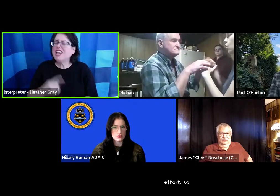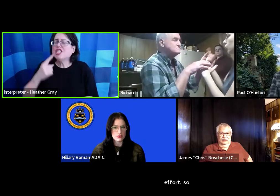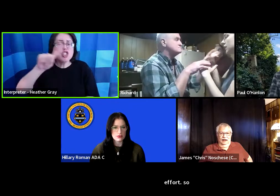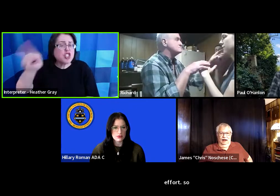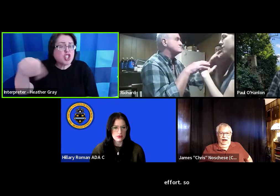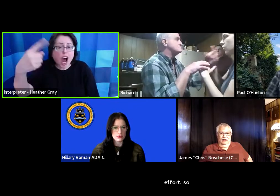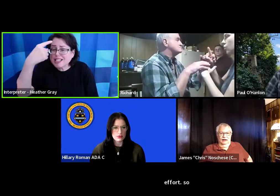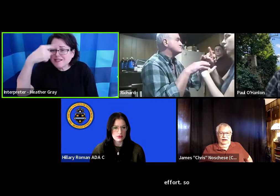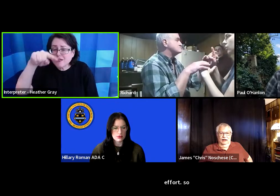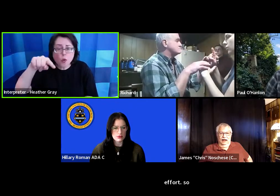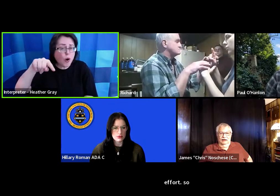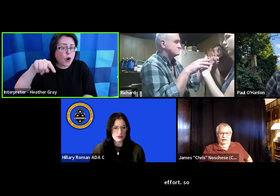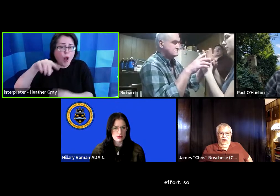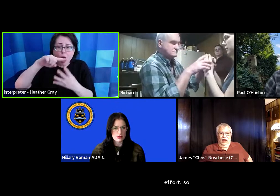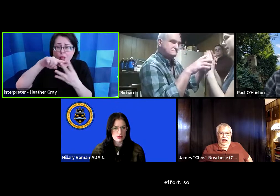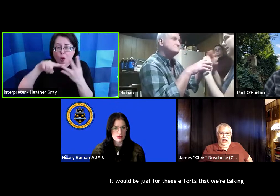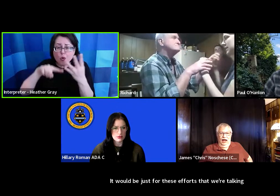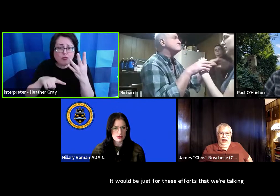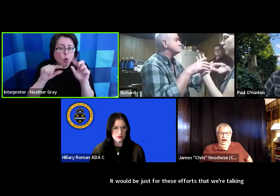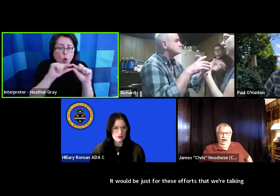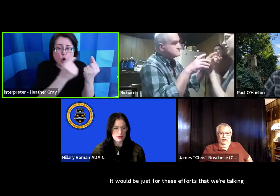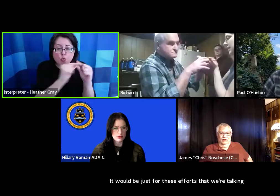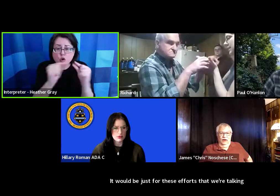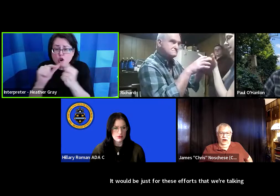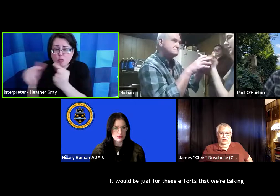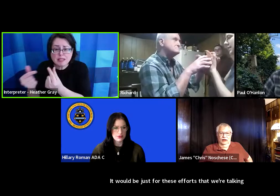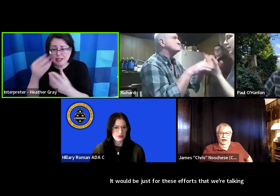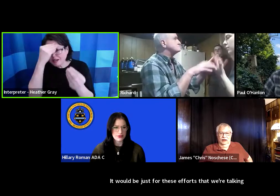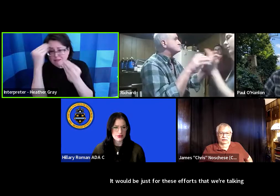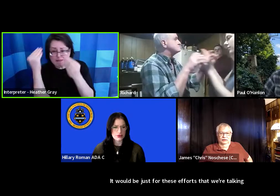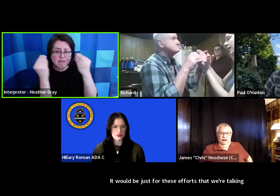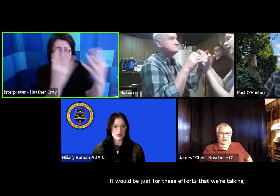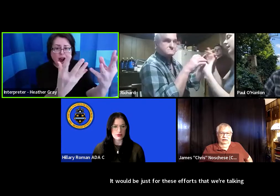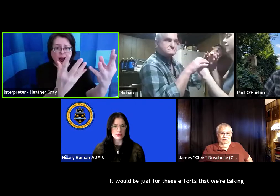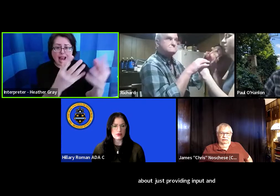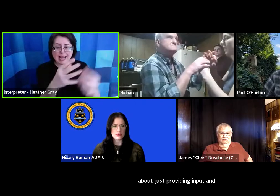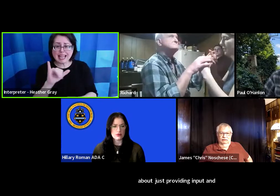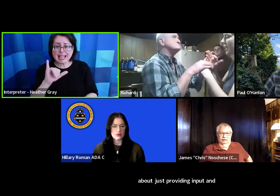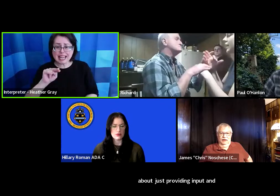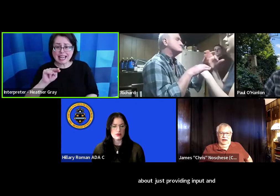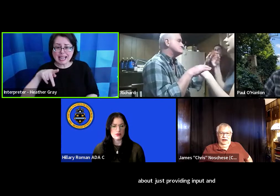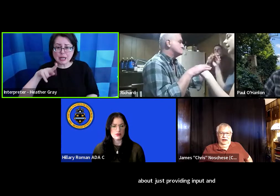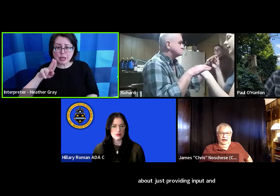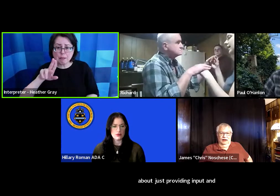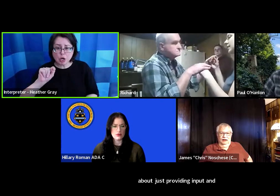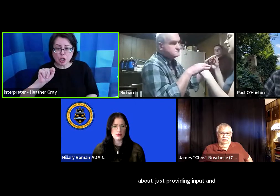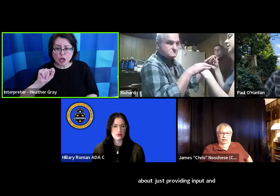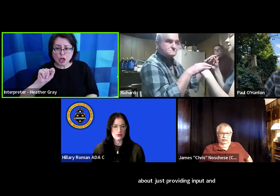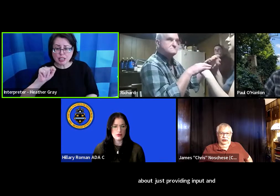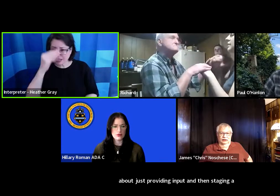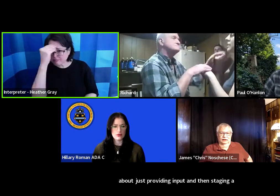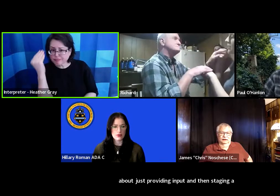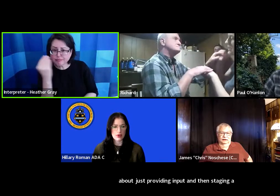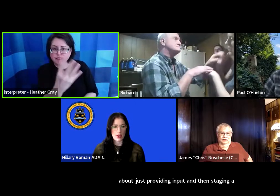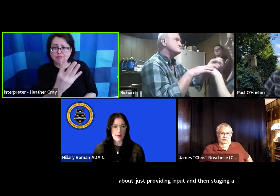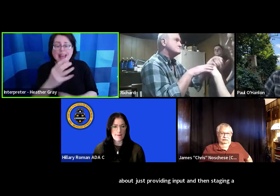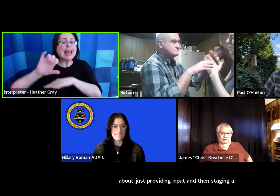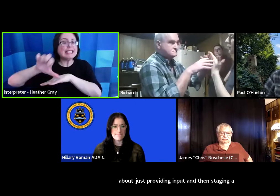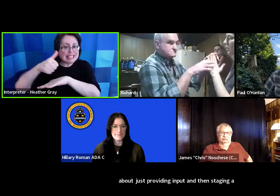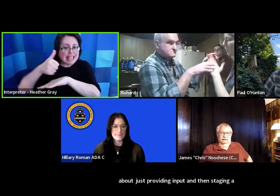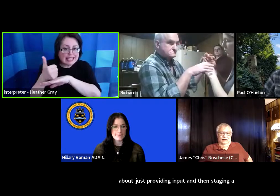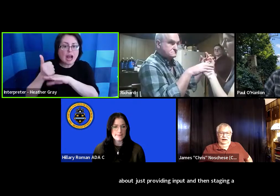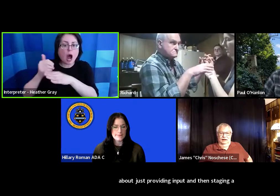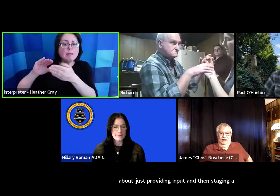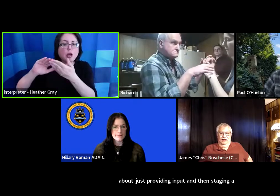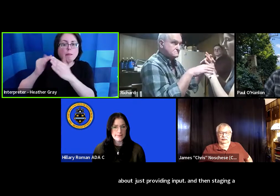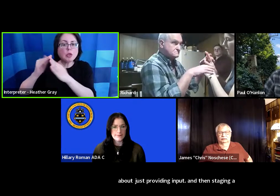talking about, just providing input and then staging a community forum. And as you